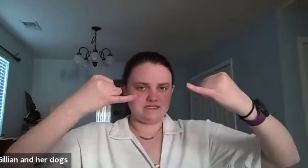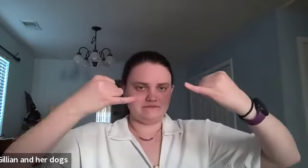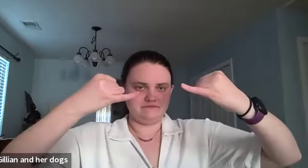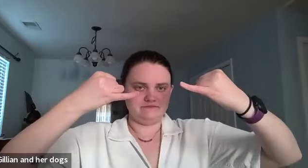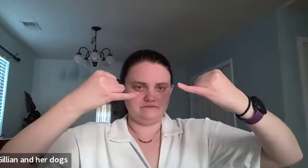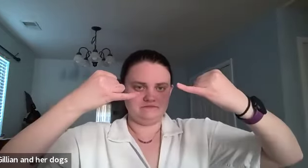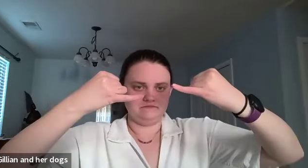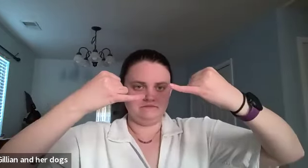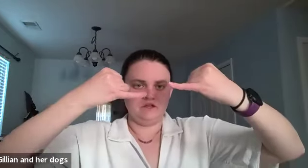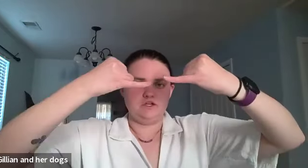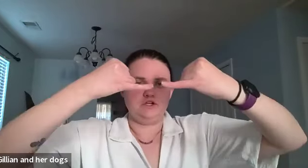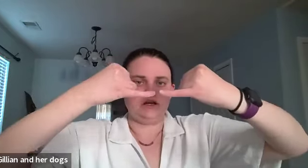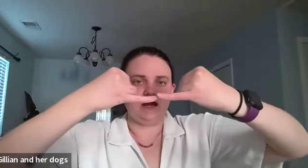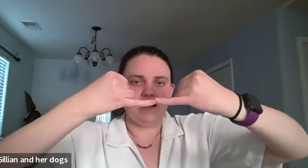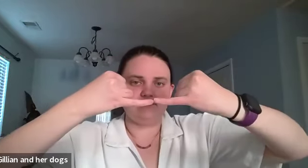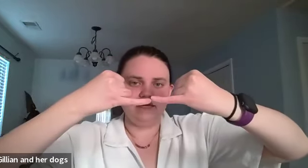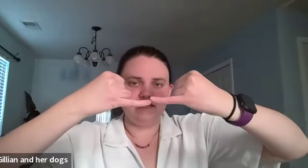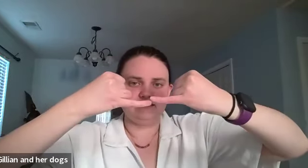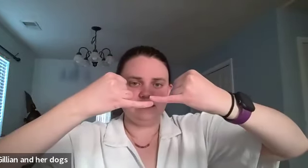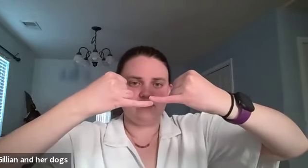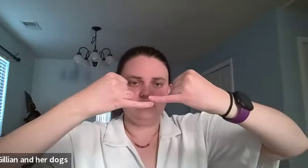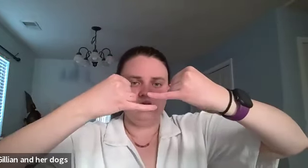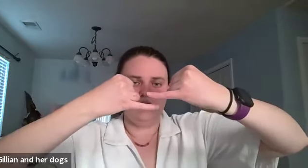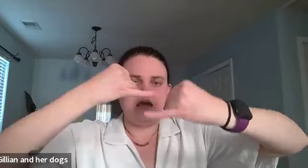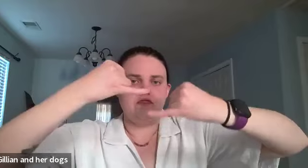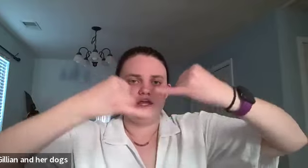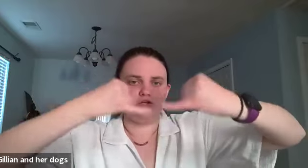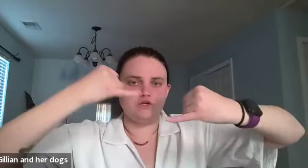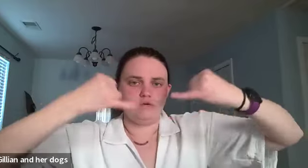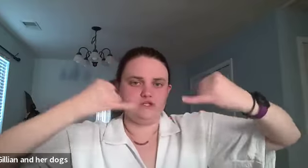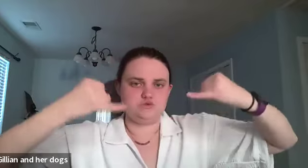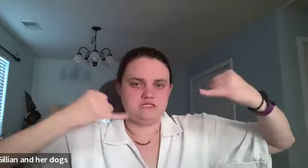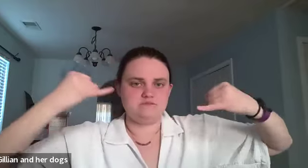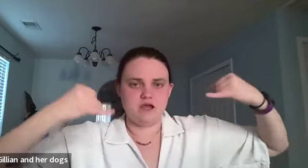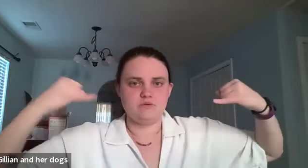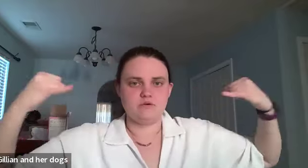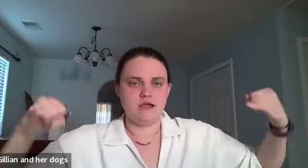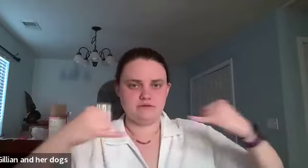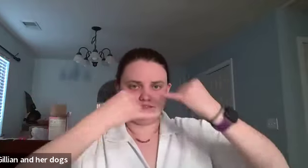pinkies. You're going to kind of have the pinkies together, and then you're going to spiral out.